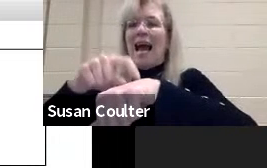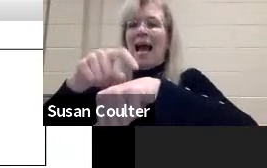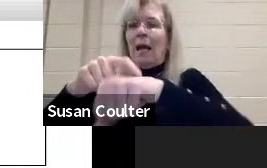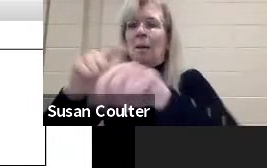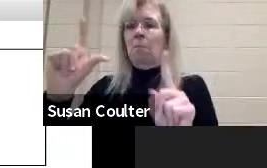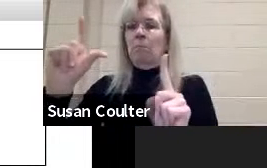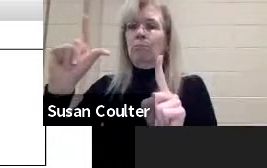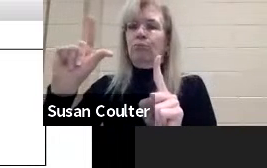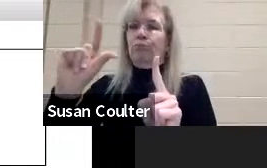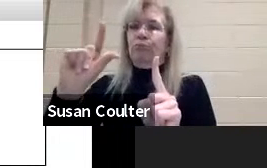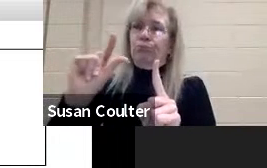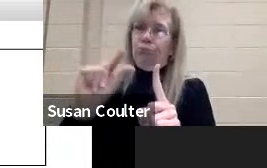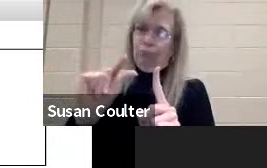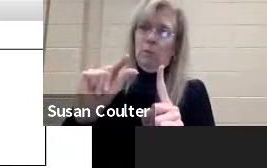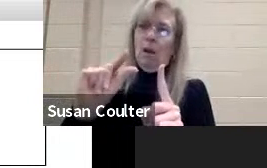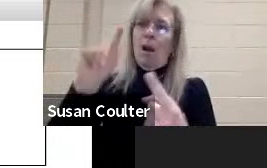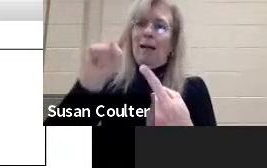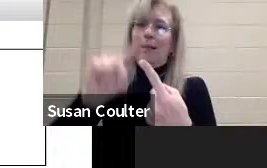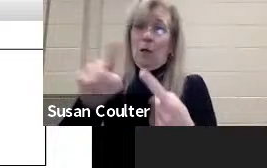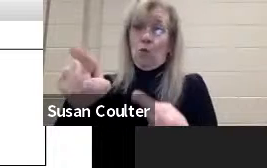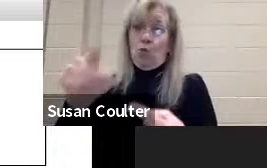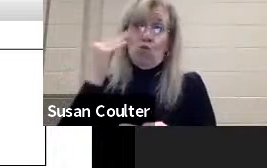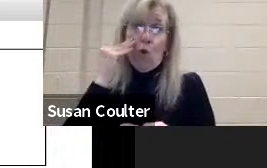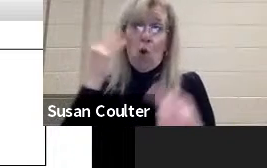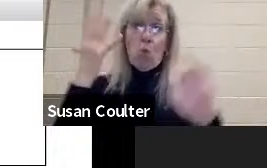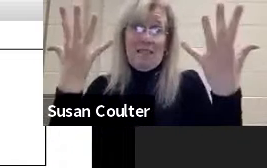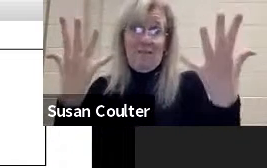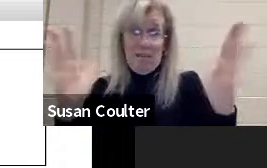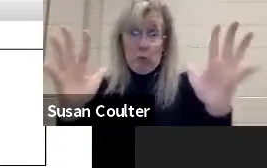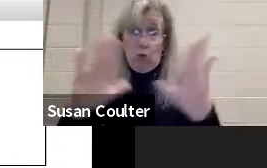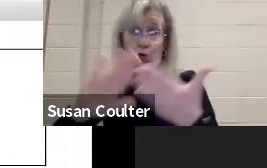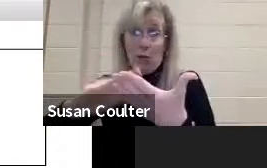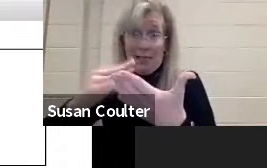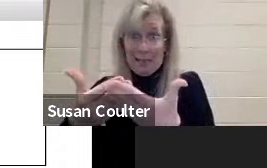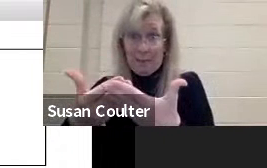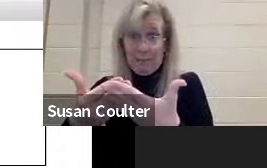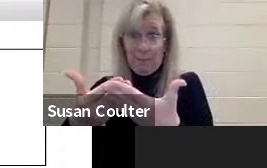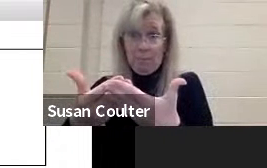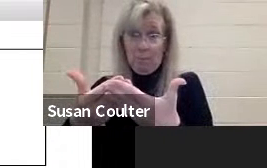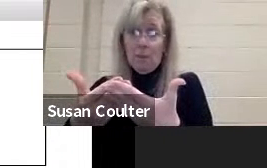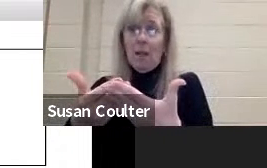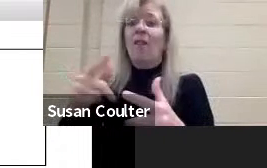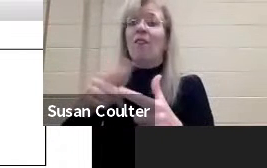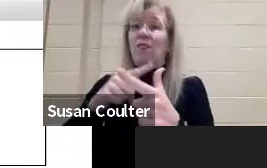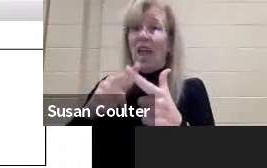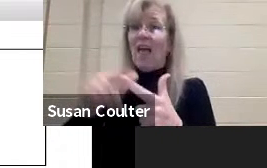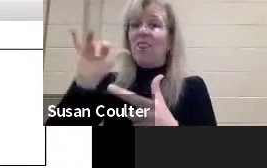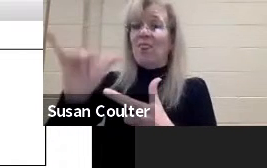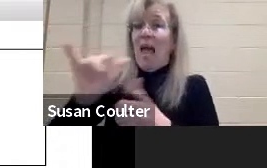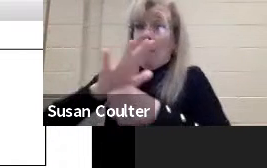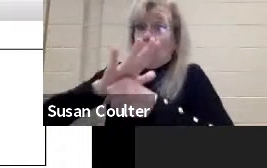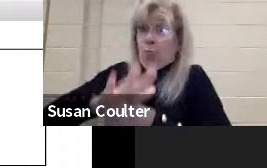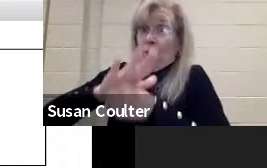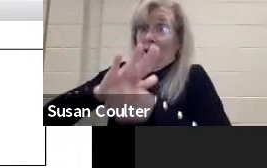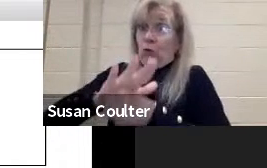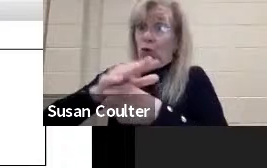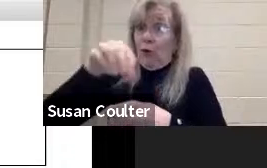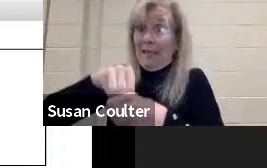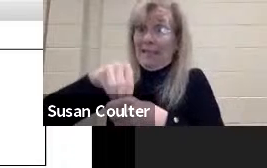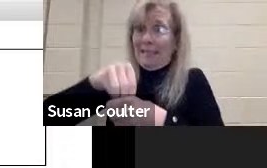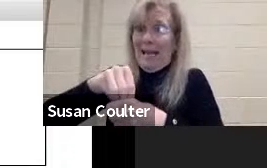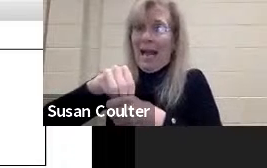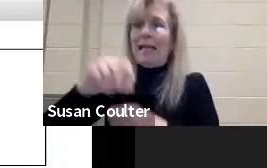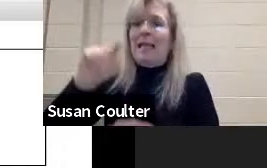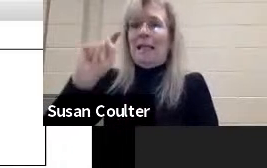the time until you know it's finished cooking. Then that